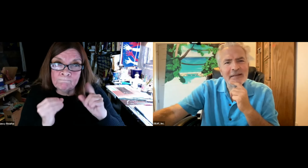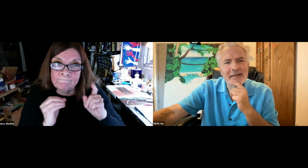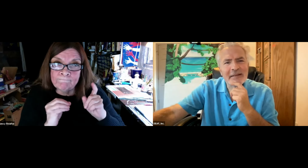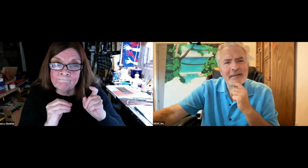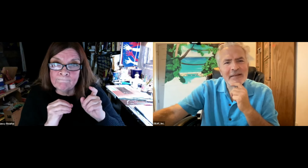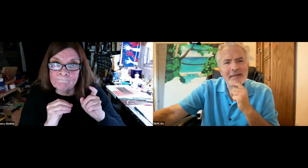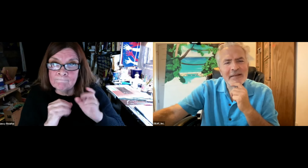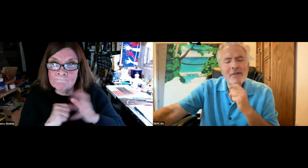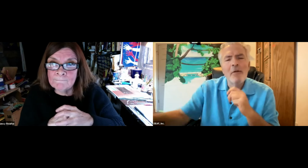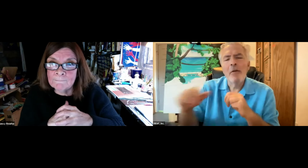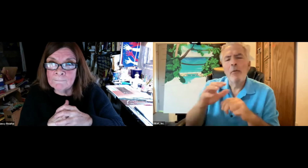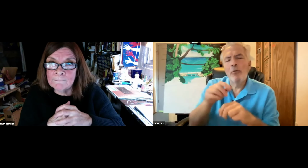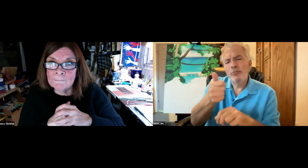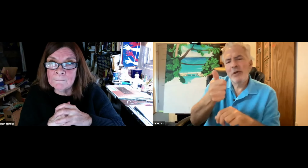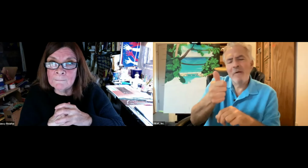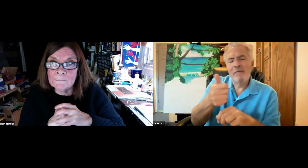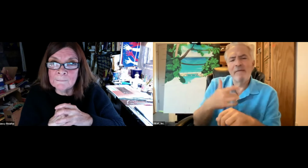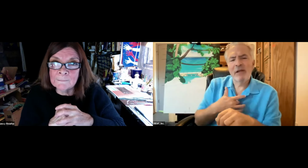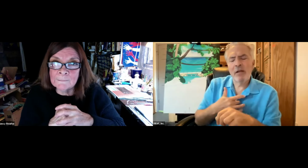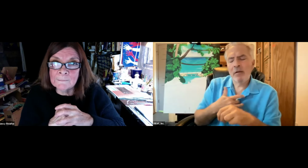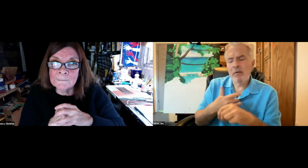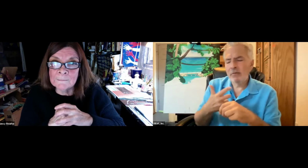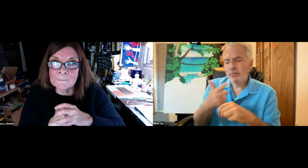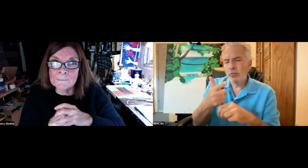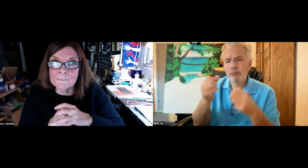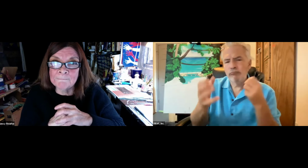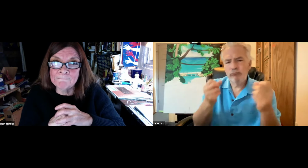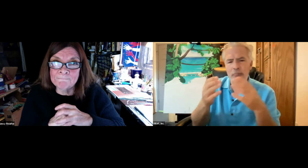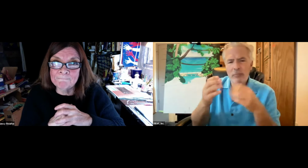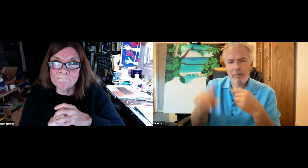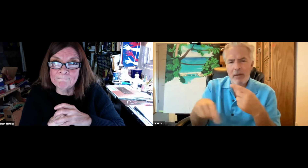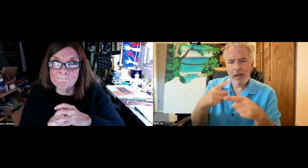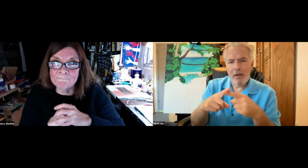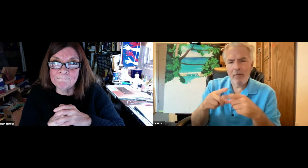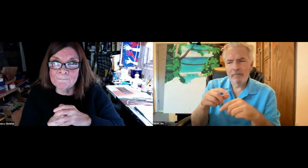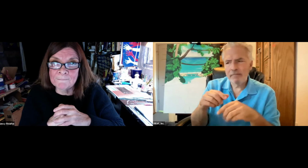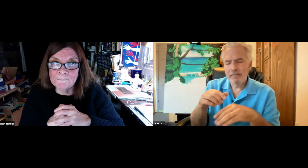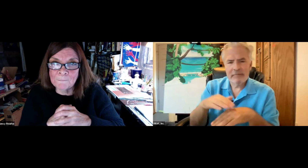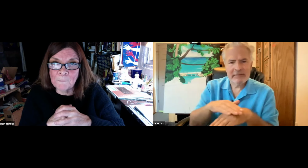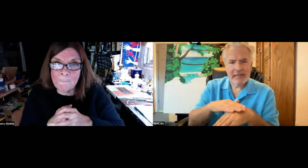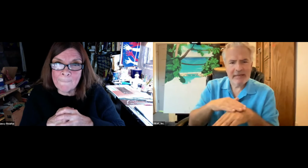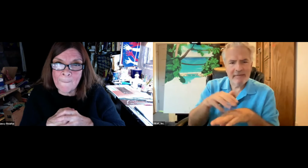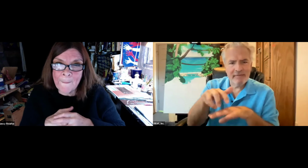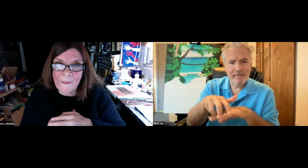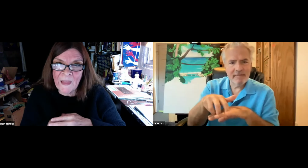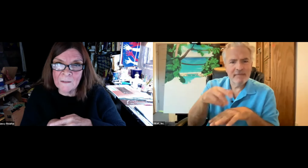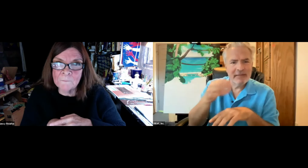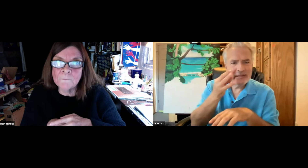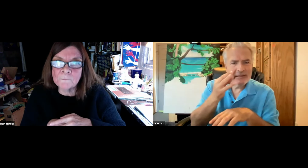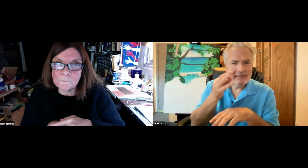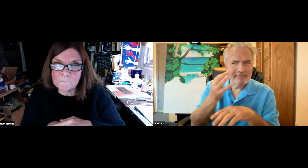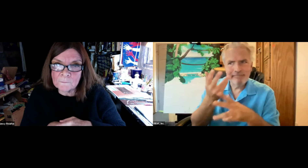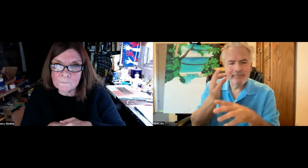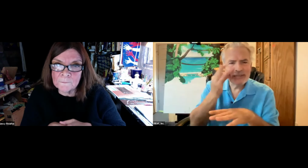Is that a question you're asking the interpreter, Tony? No, I think they're asking you, do you feel differently